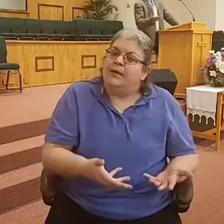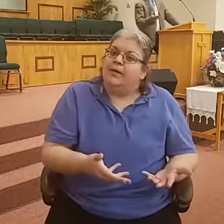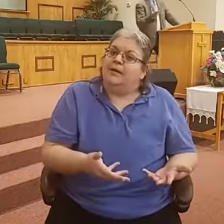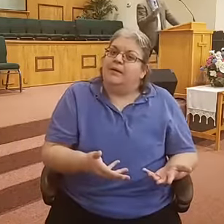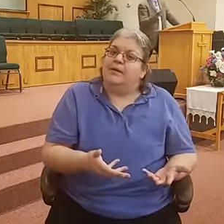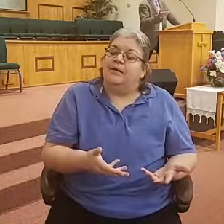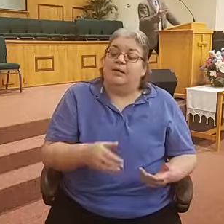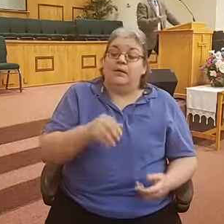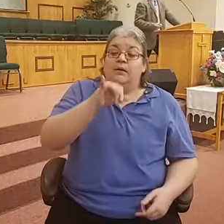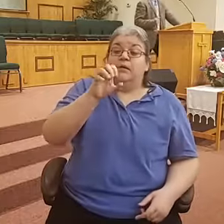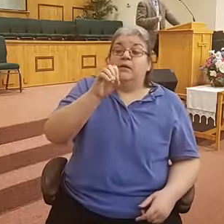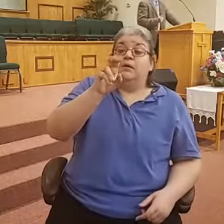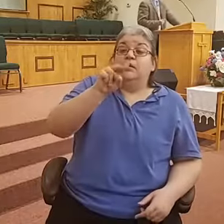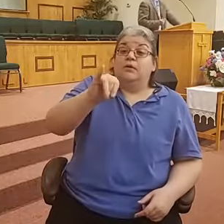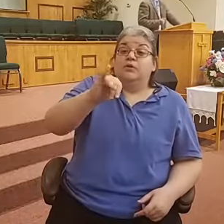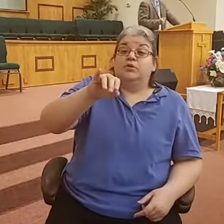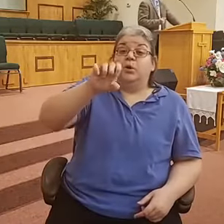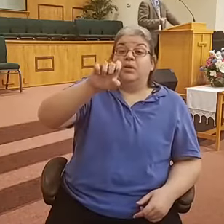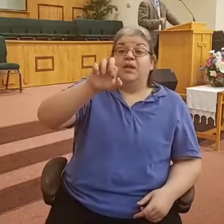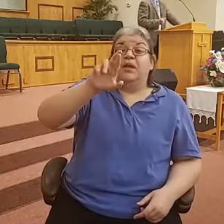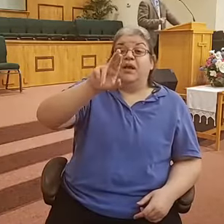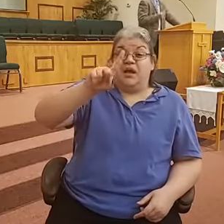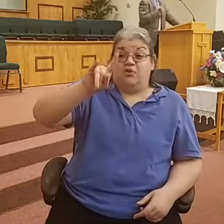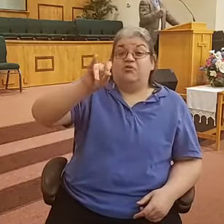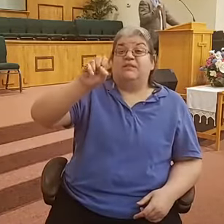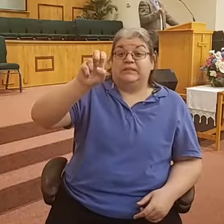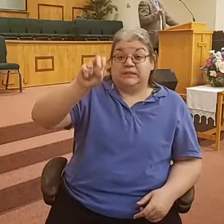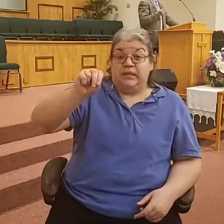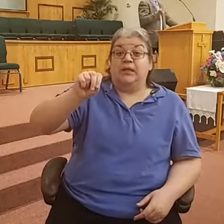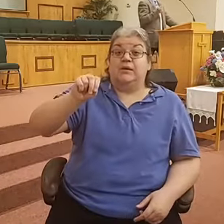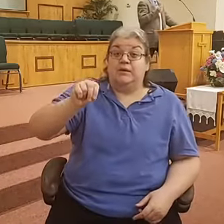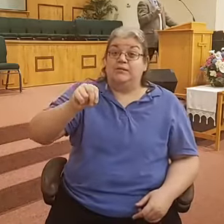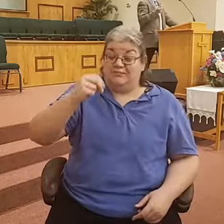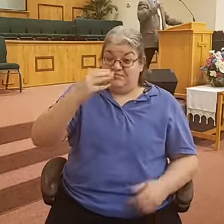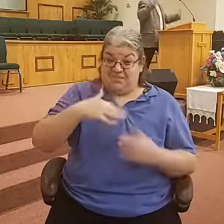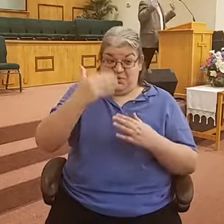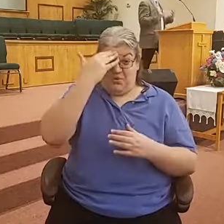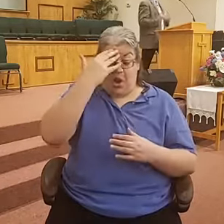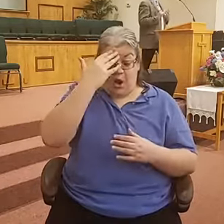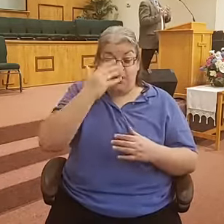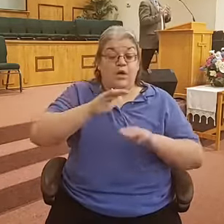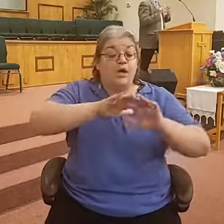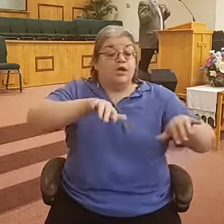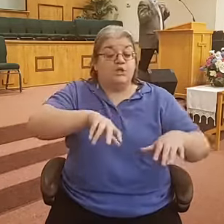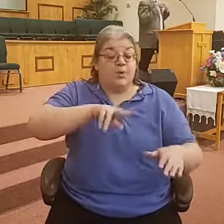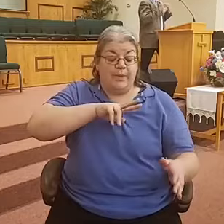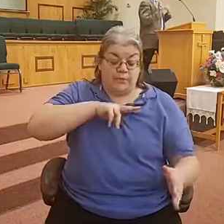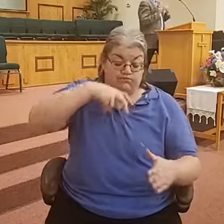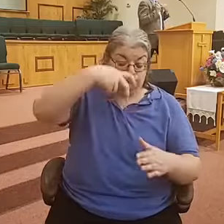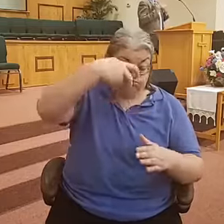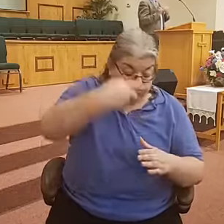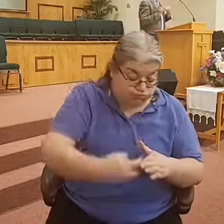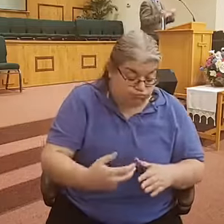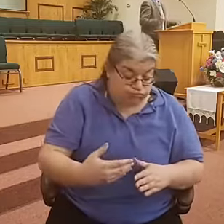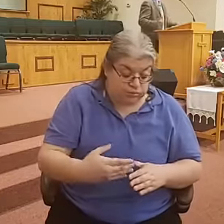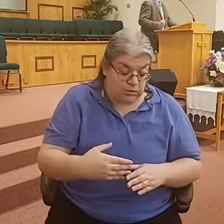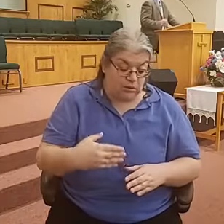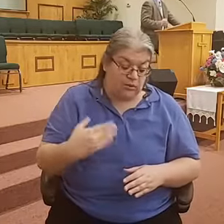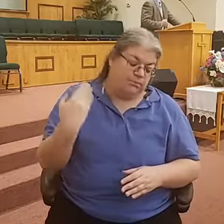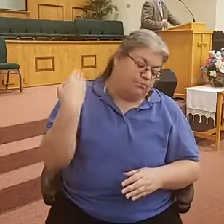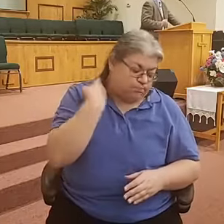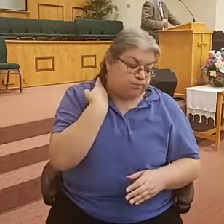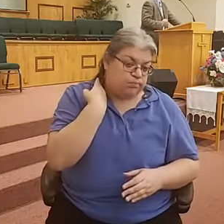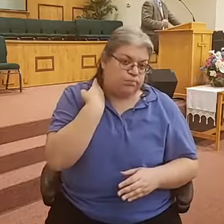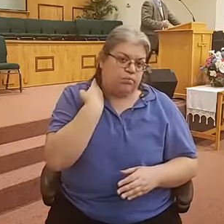Joni Erickson, some of you are familiar with her. In a swimming accident, she became a quadriplegic, completely paralyzed from the neck